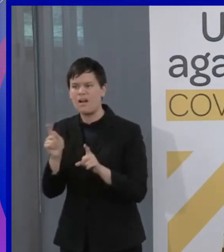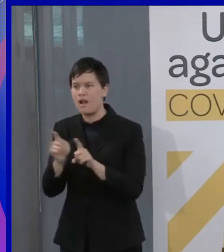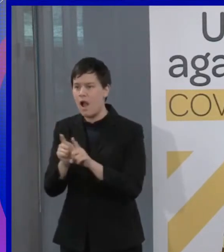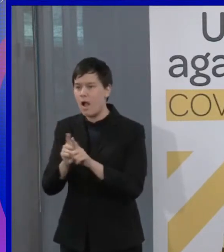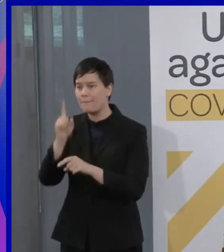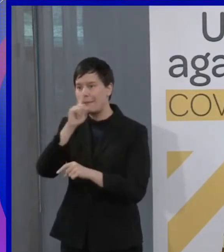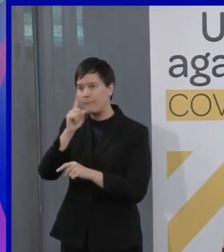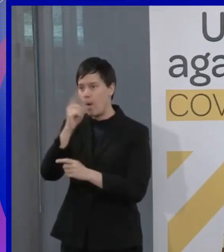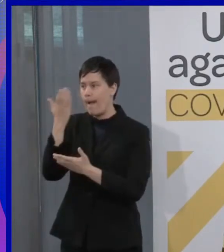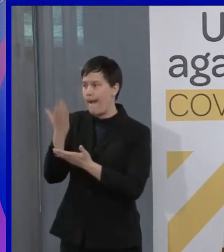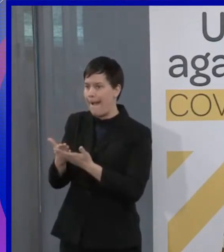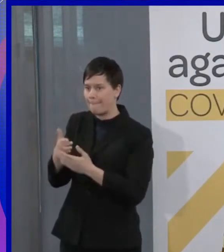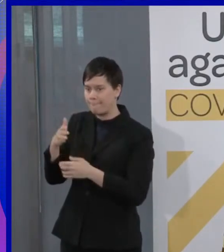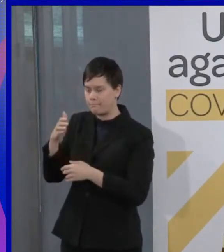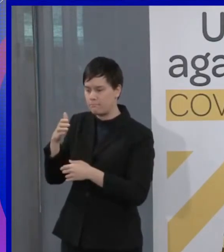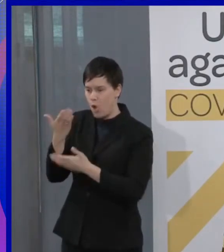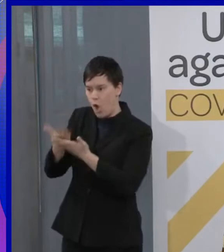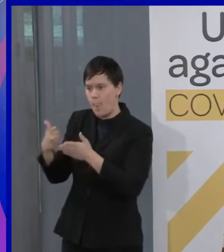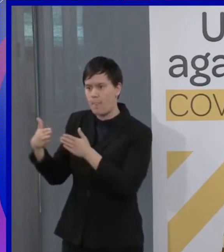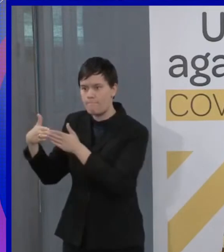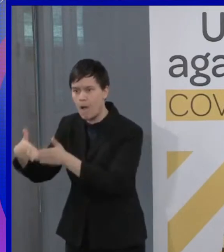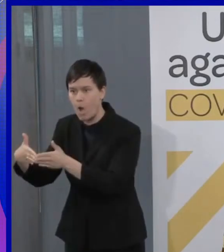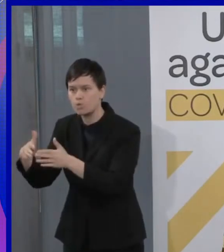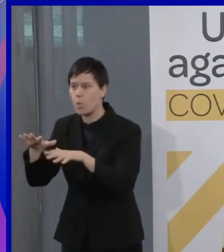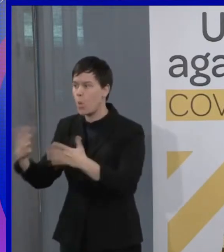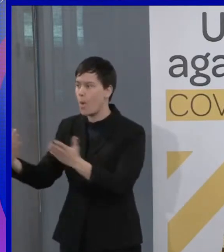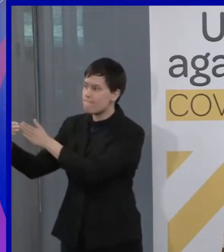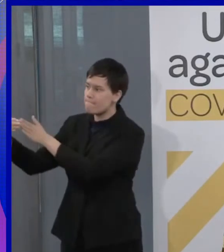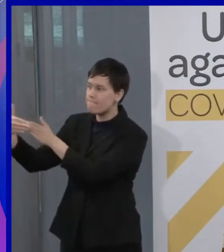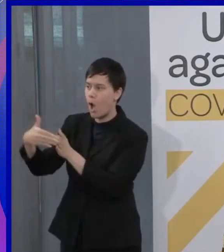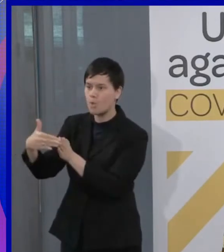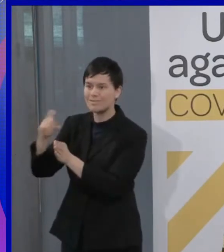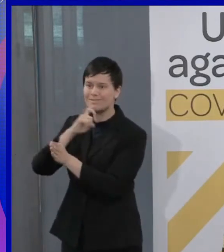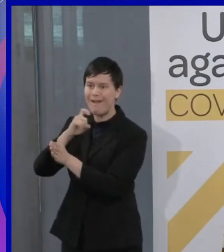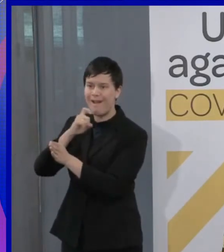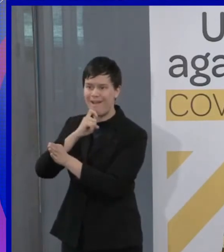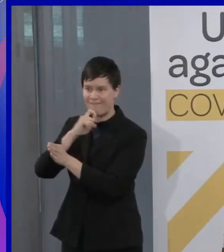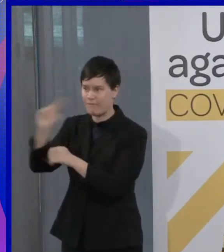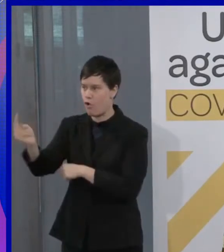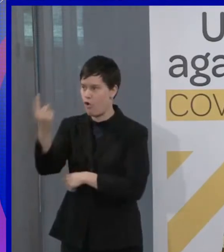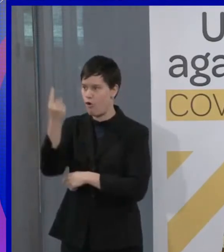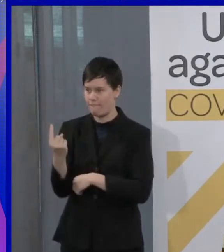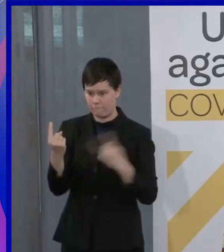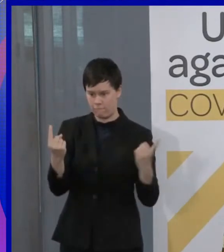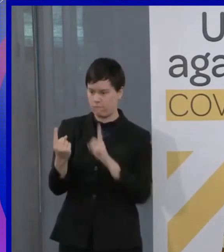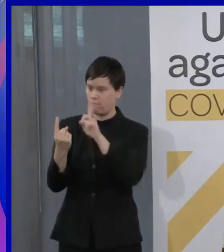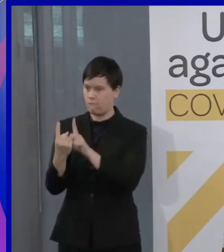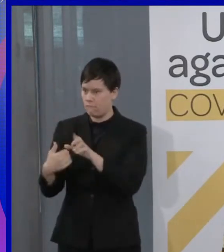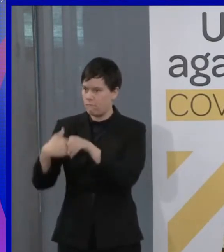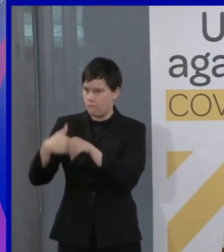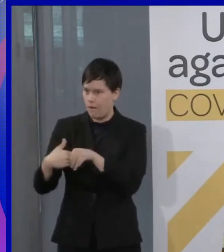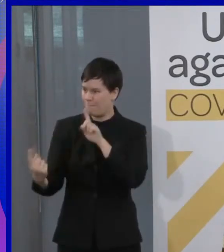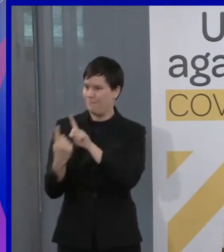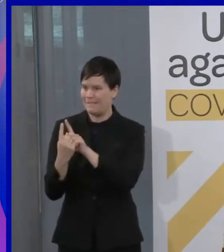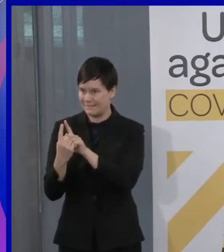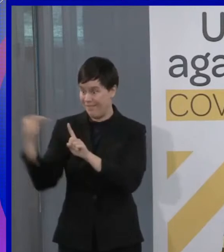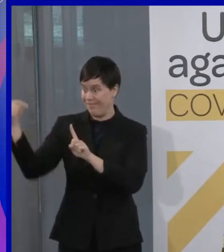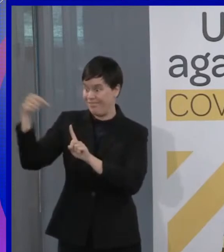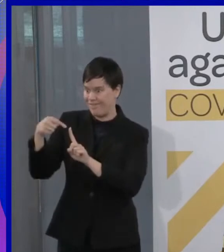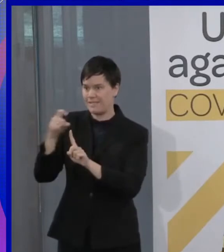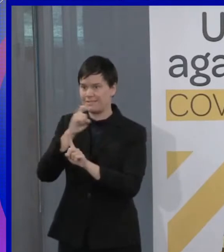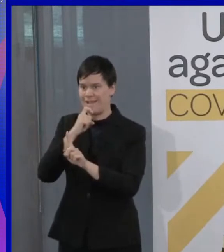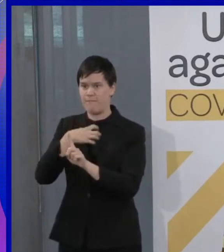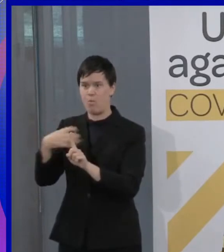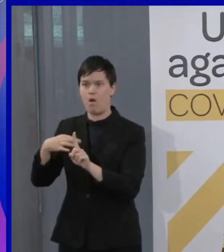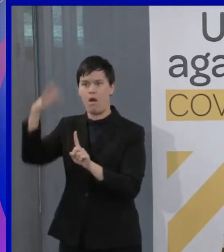have be more likely to have contact with ship's crew. So there may be a differentiation in advice for those people compared with those who are much